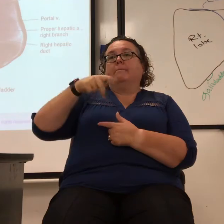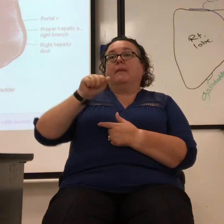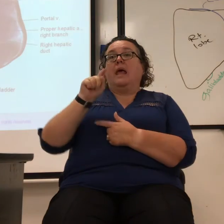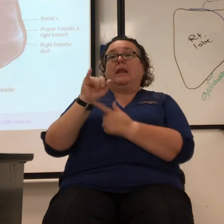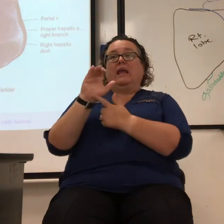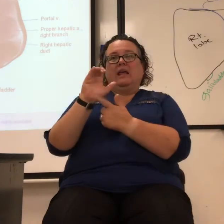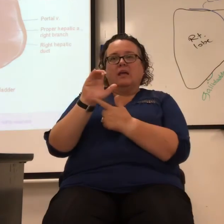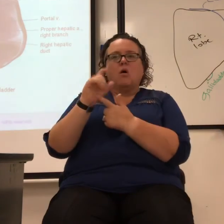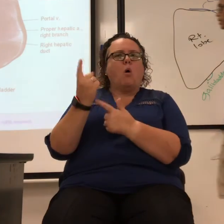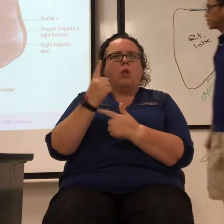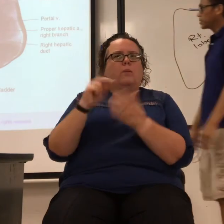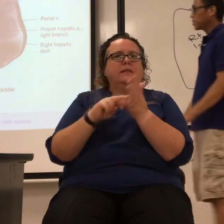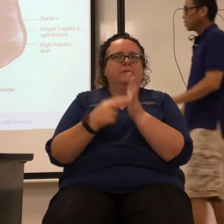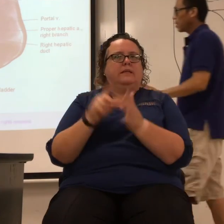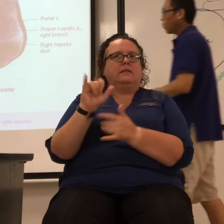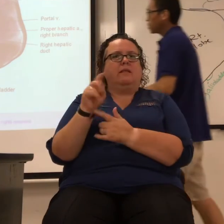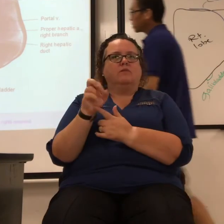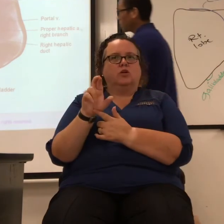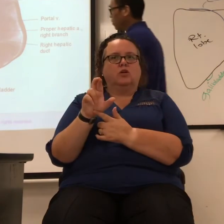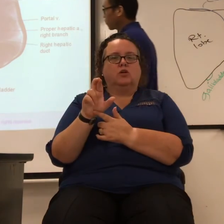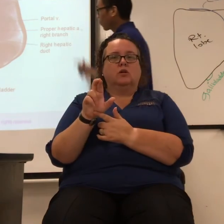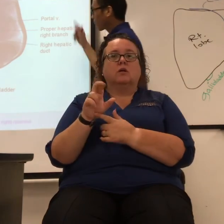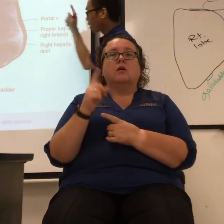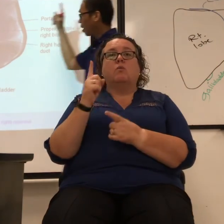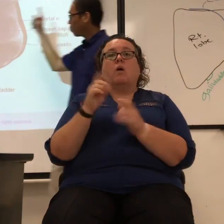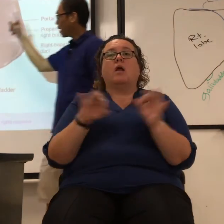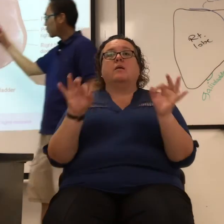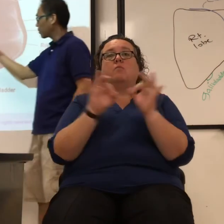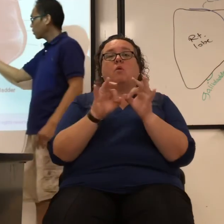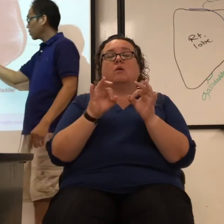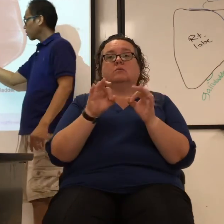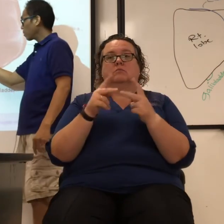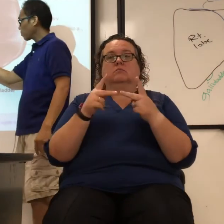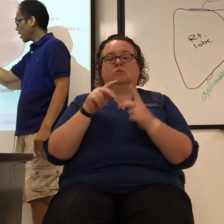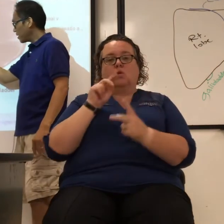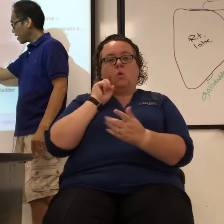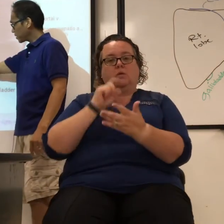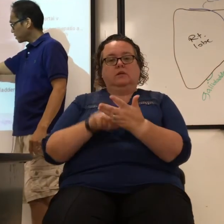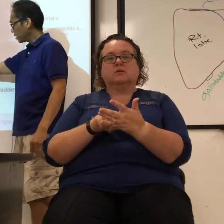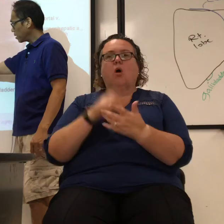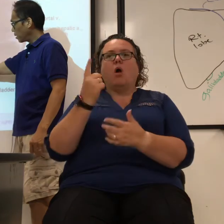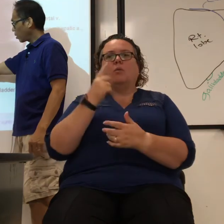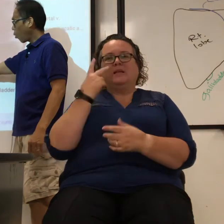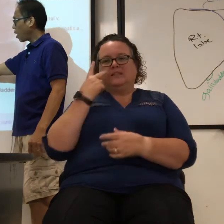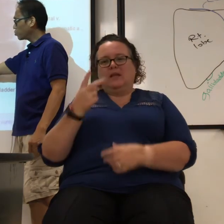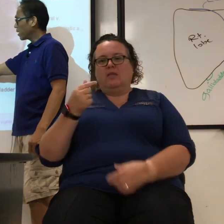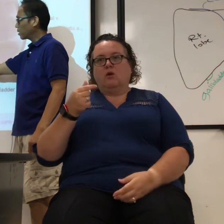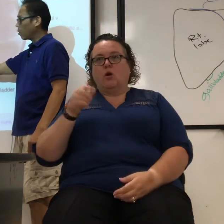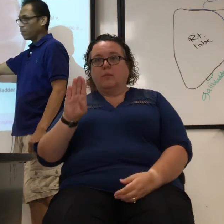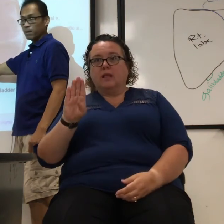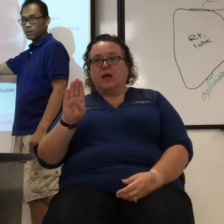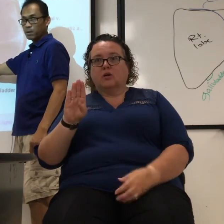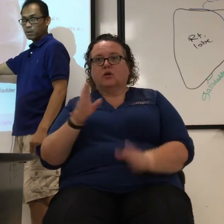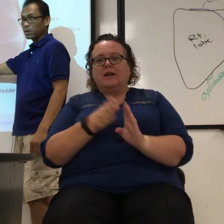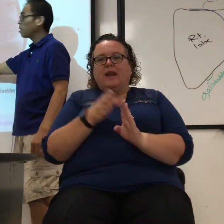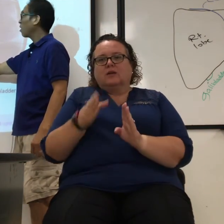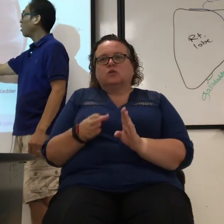The gallbladder. One landmark is always look for the gallbladder right next to quadrate